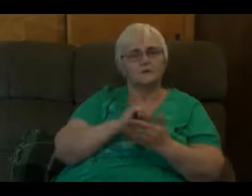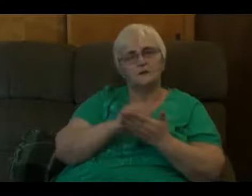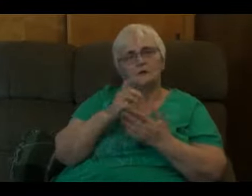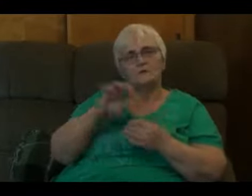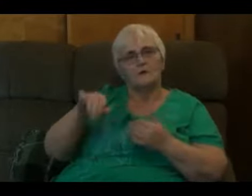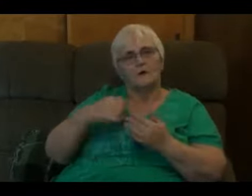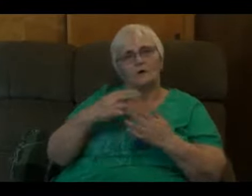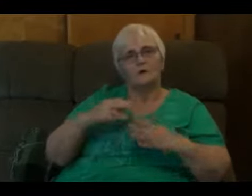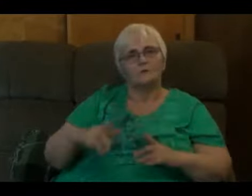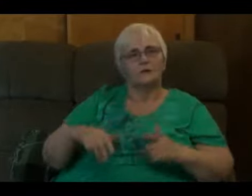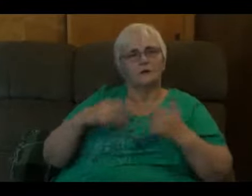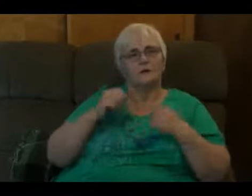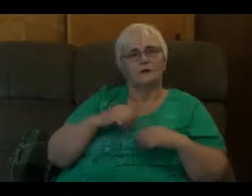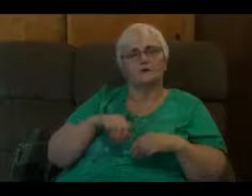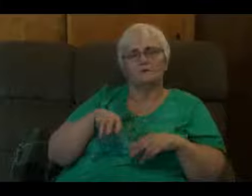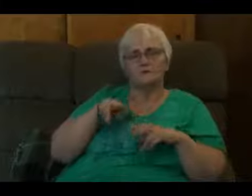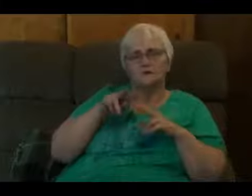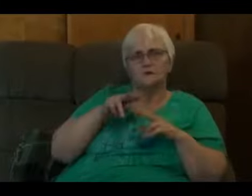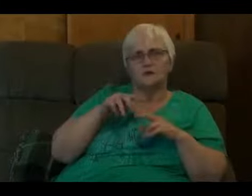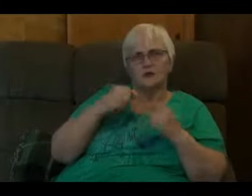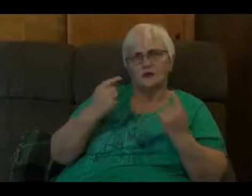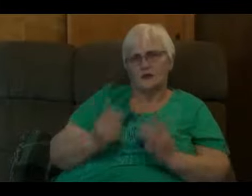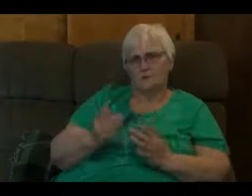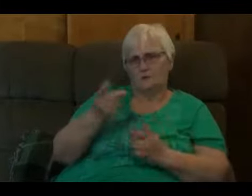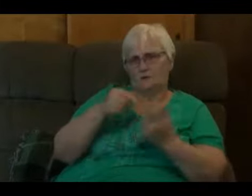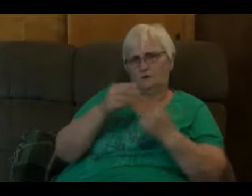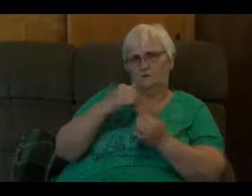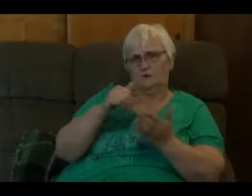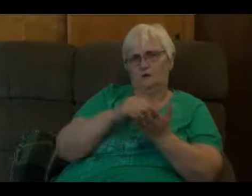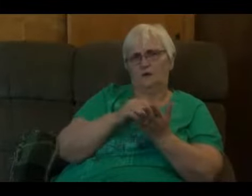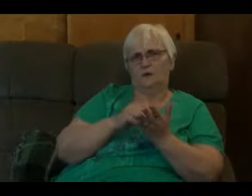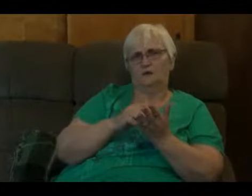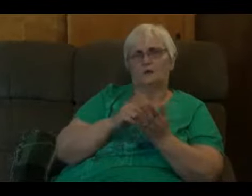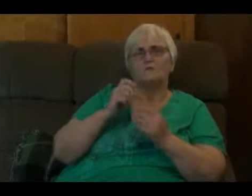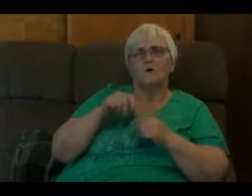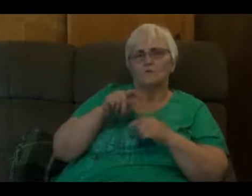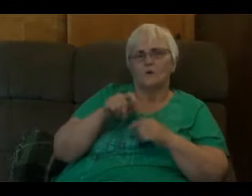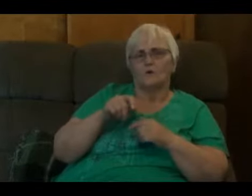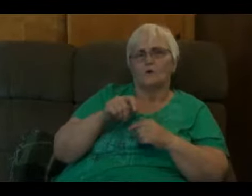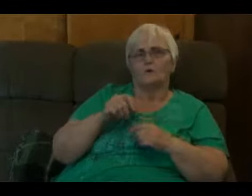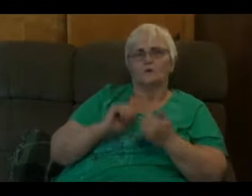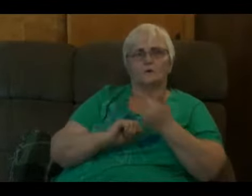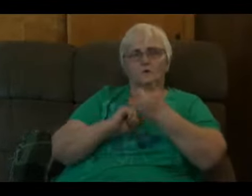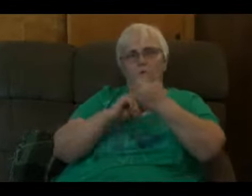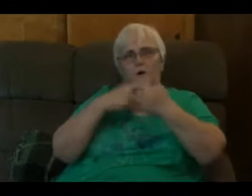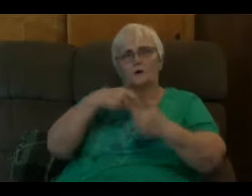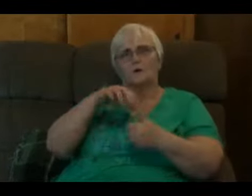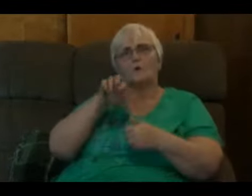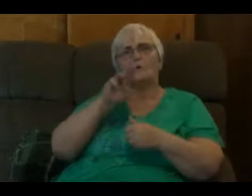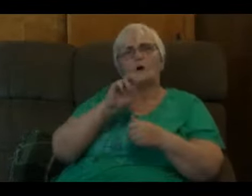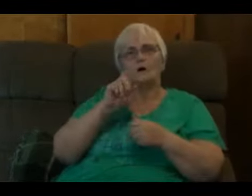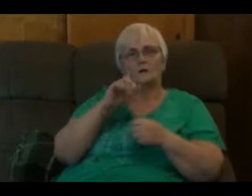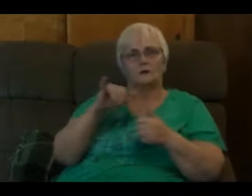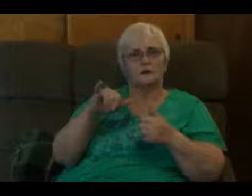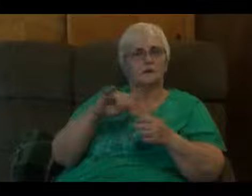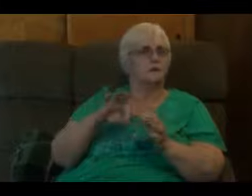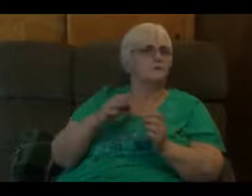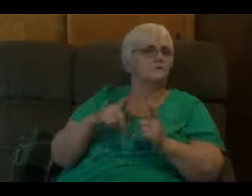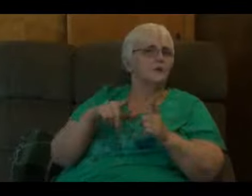human life has faced opposition, most notably from those who advocate a quality of life viewpoint, suggesting